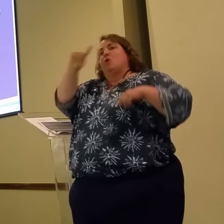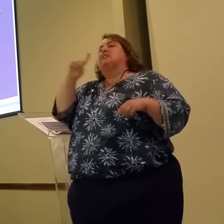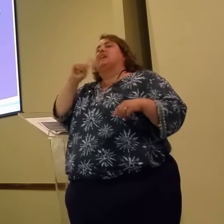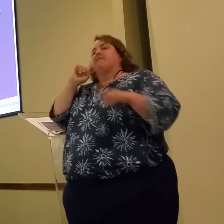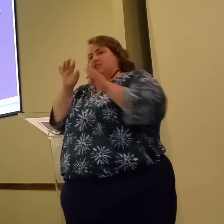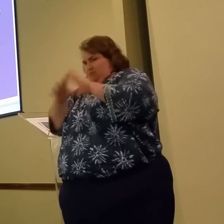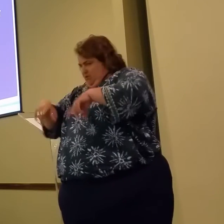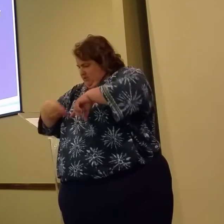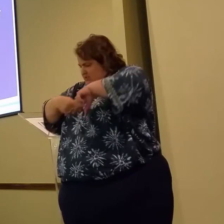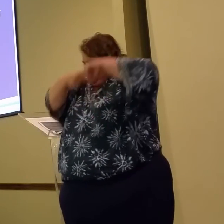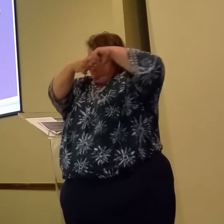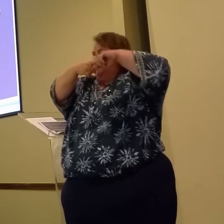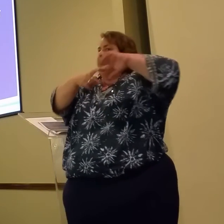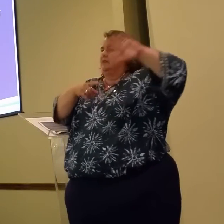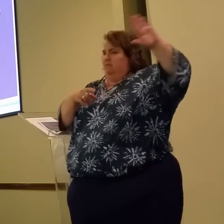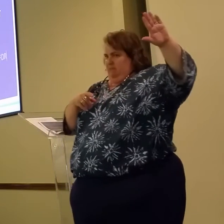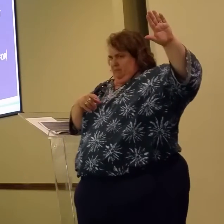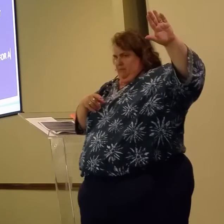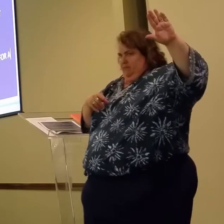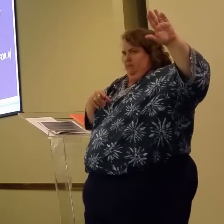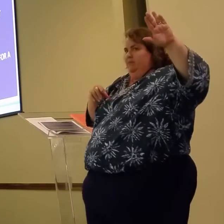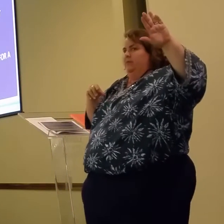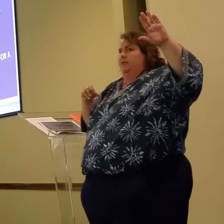It's been suspended for deaf interpreters, that's why.